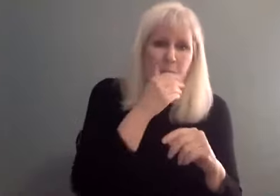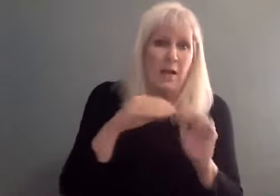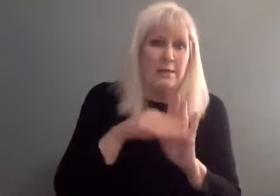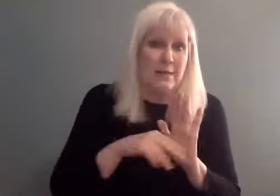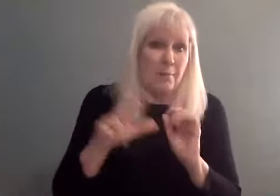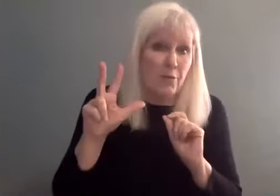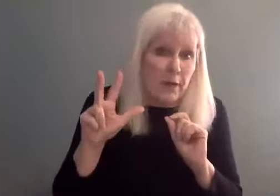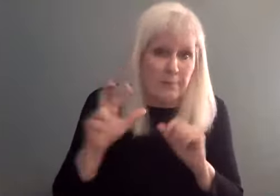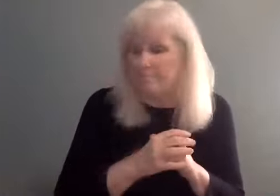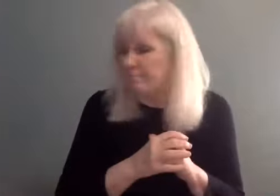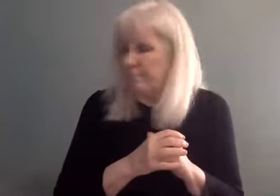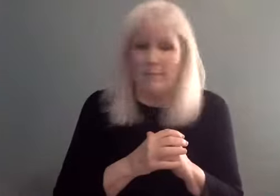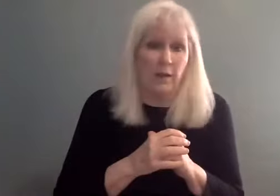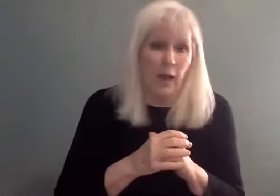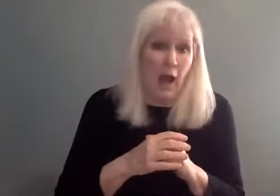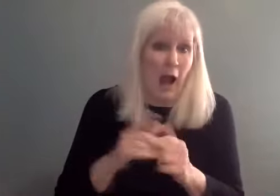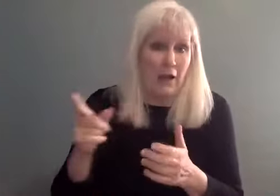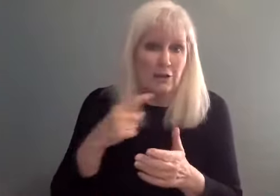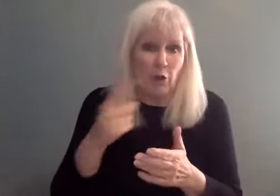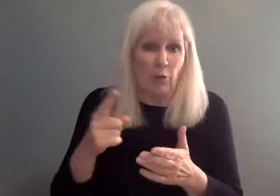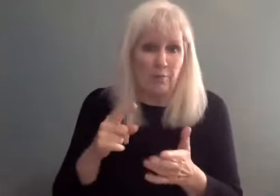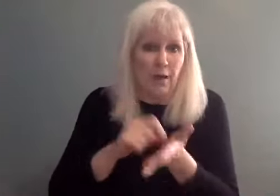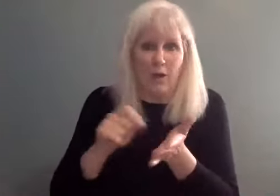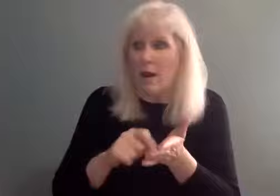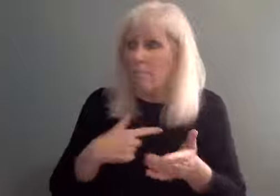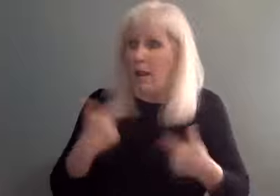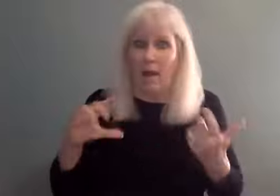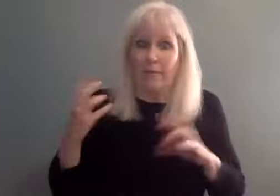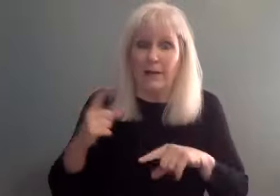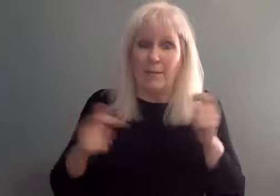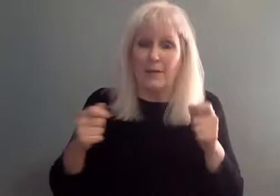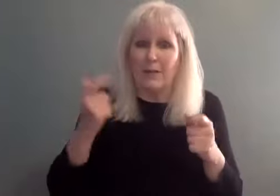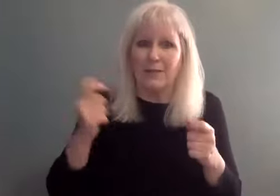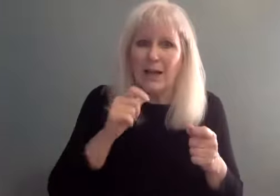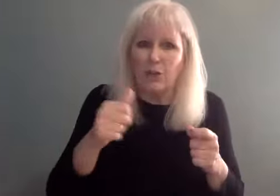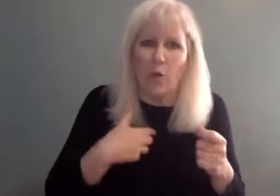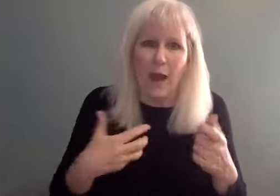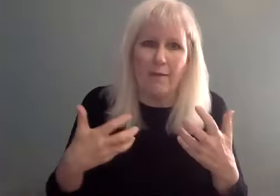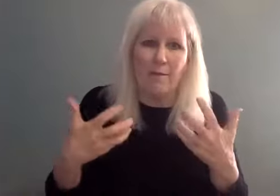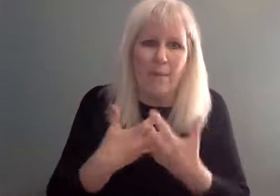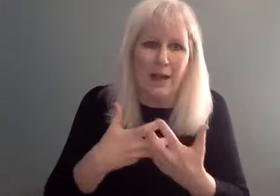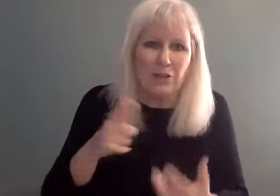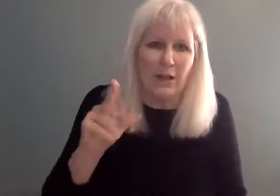said to her, I said, my life is unmanageable because I don't have matching luggage coming to Alcoholics Anonymous.